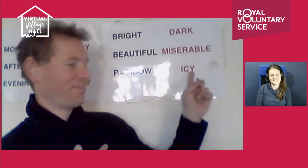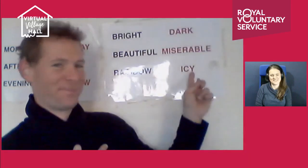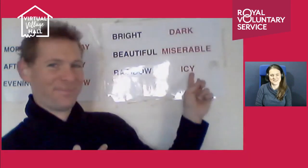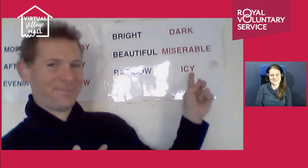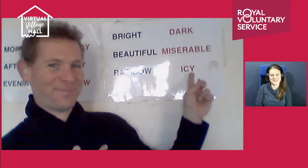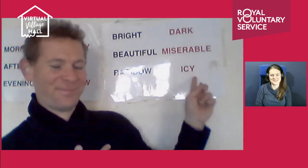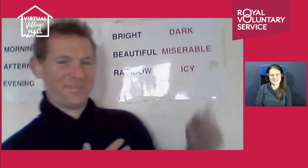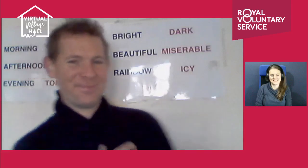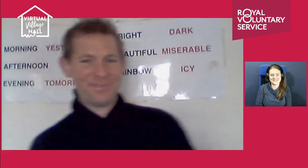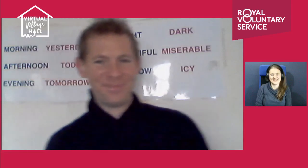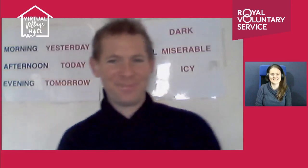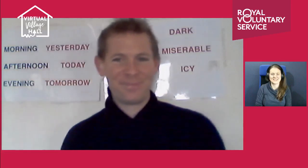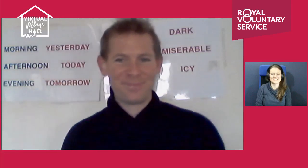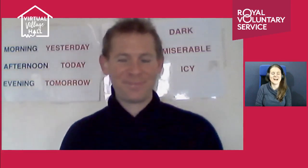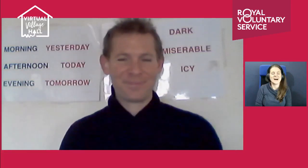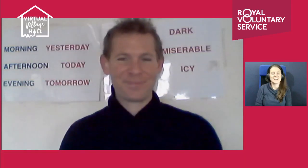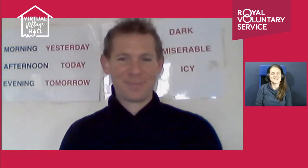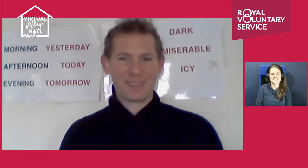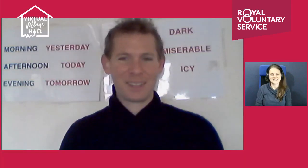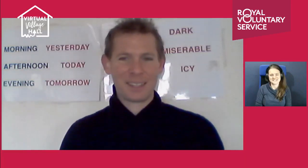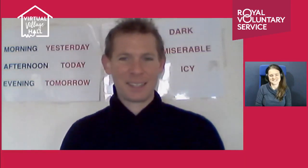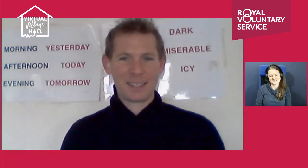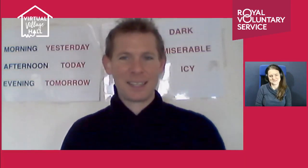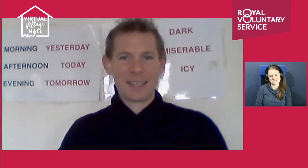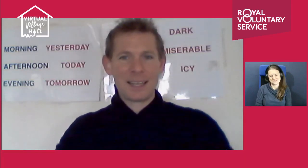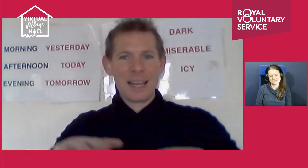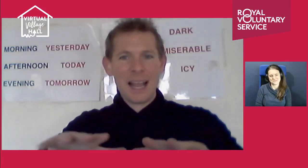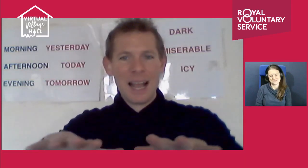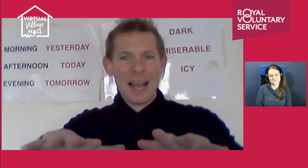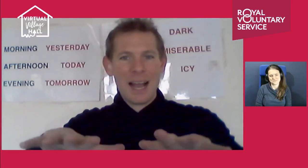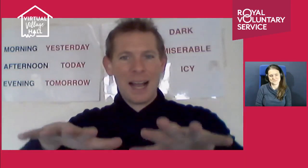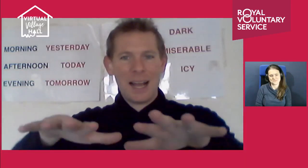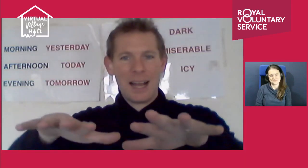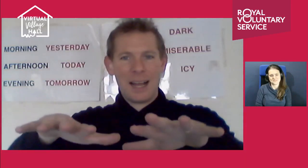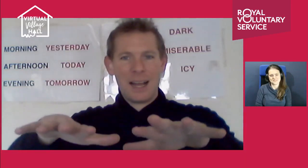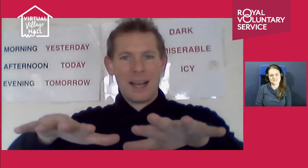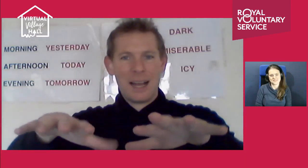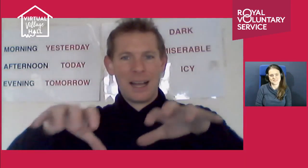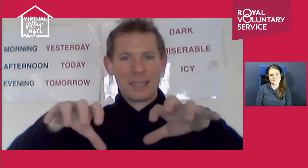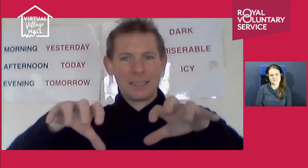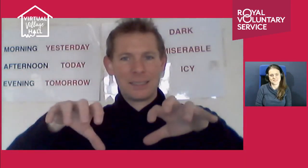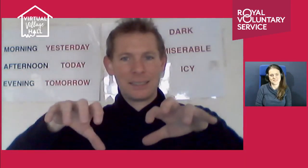Oops, where am I going? There we go. Icy.